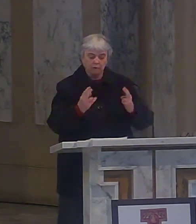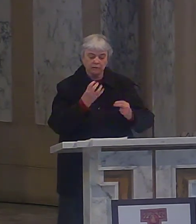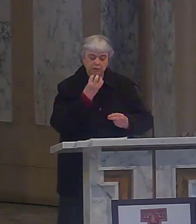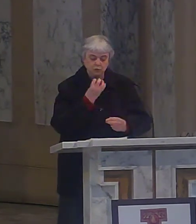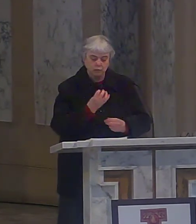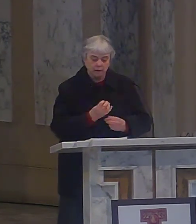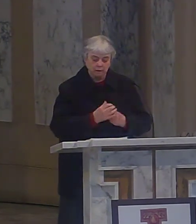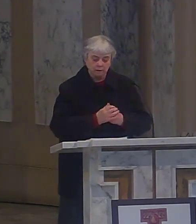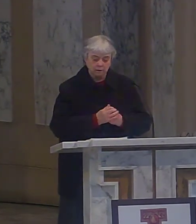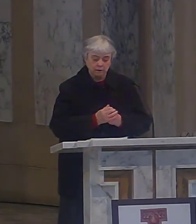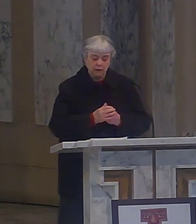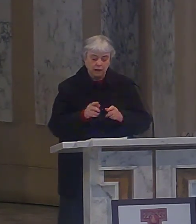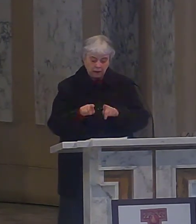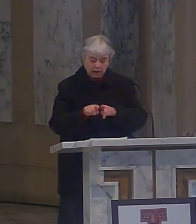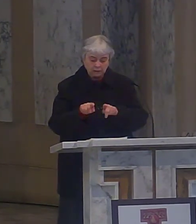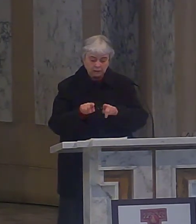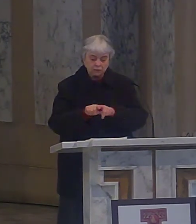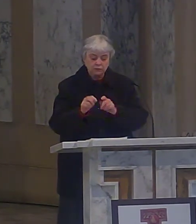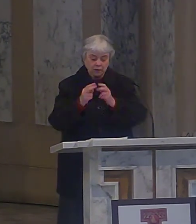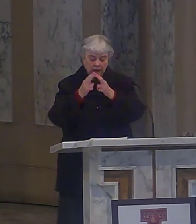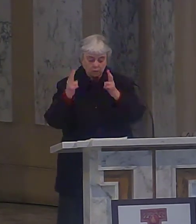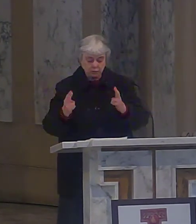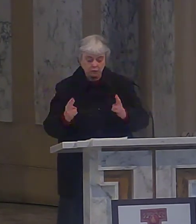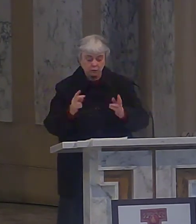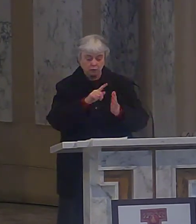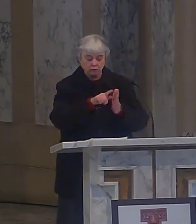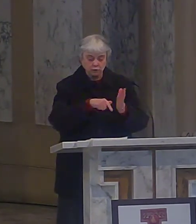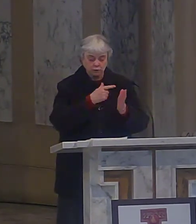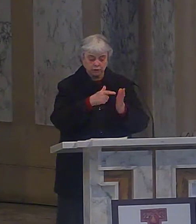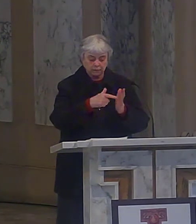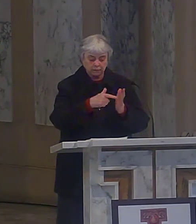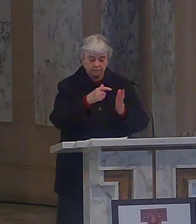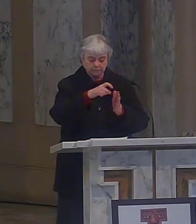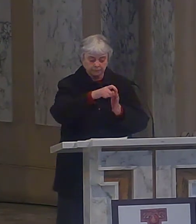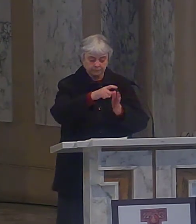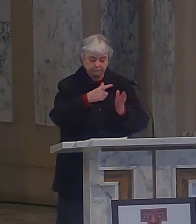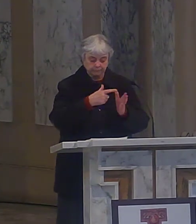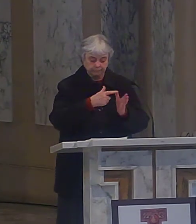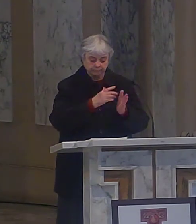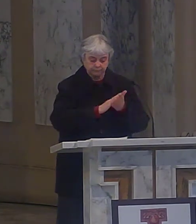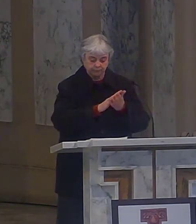of israel and the house of judah